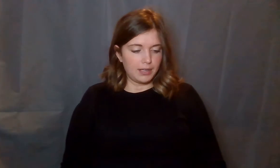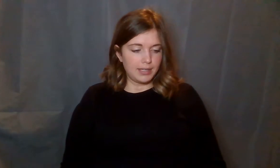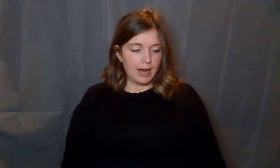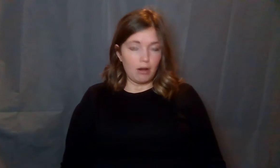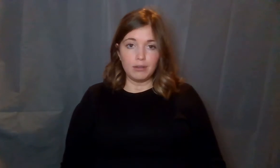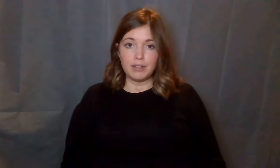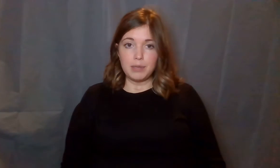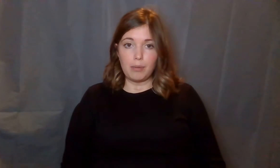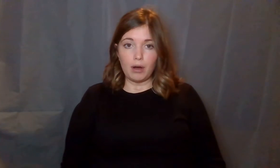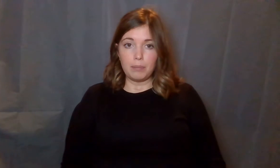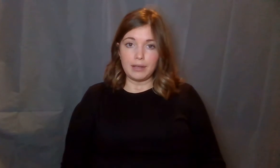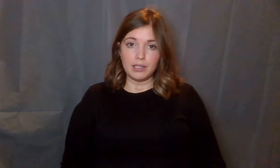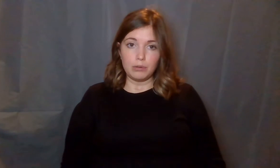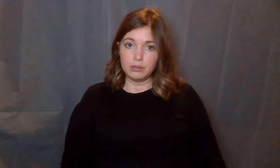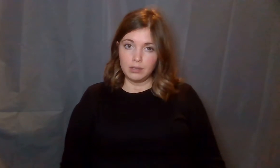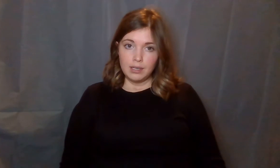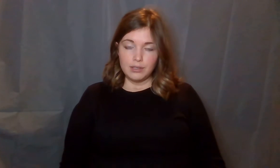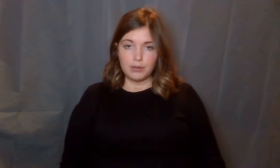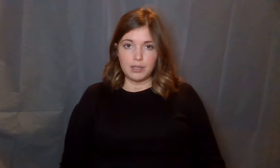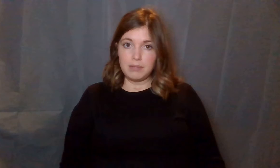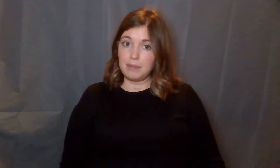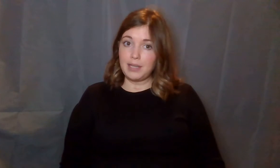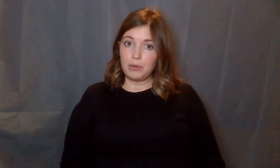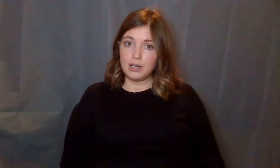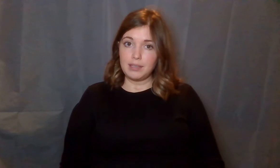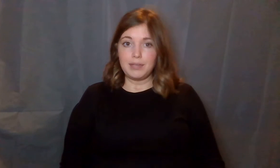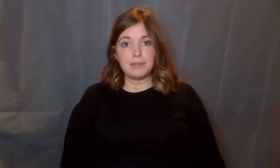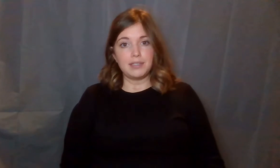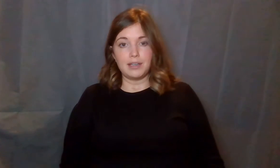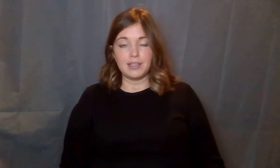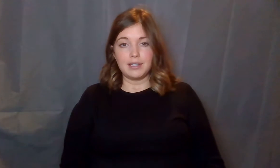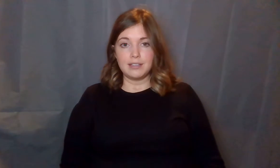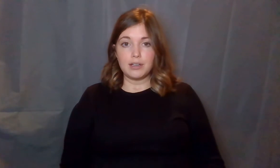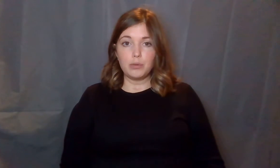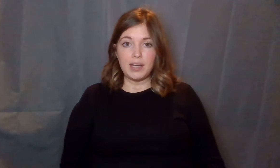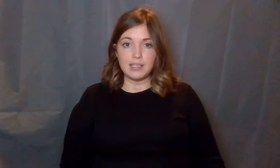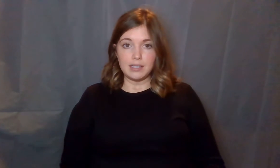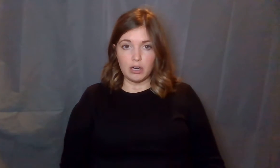because not all deaf people are bilingual. So sometimes that works, sometimes it doesn't. It's a good way to start.